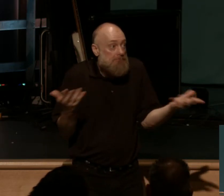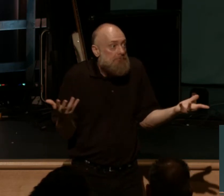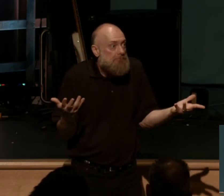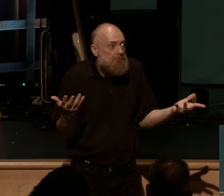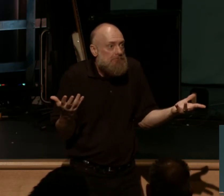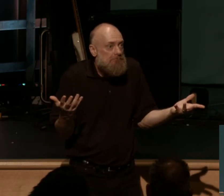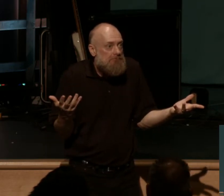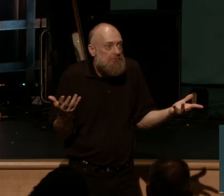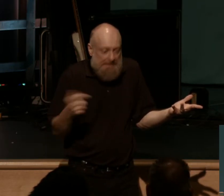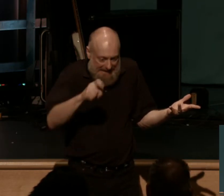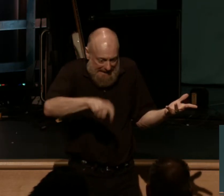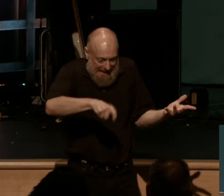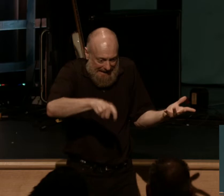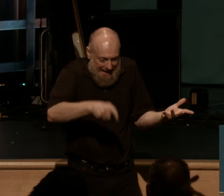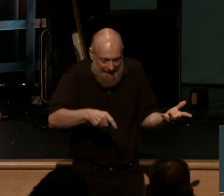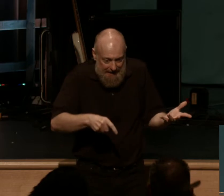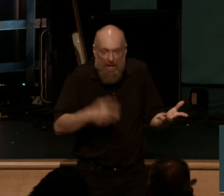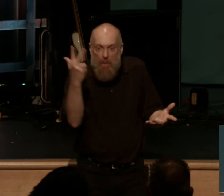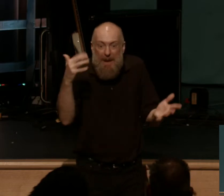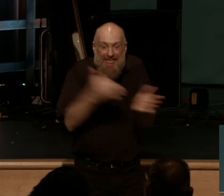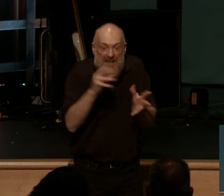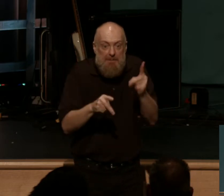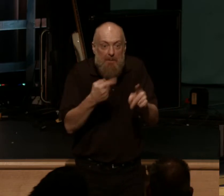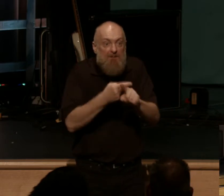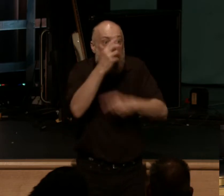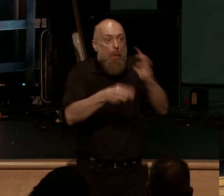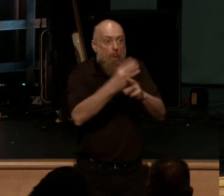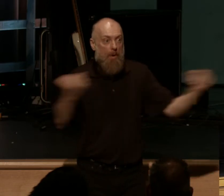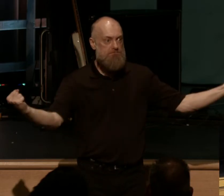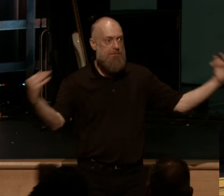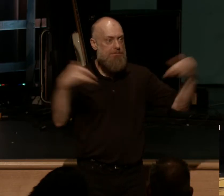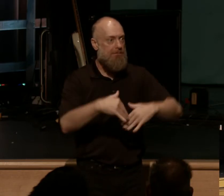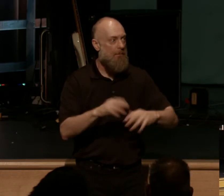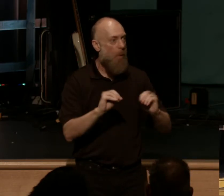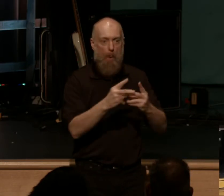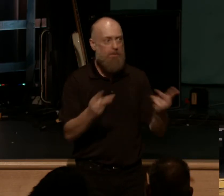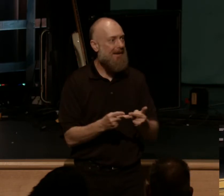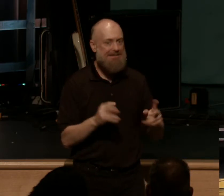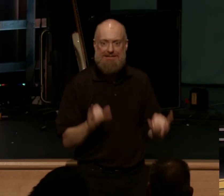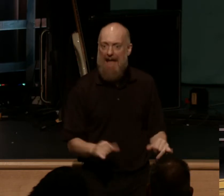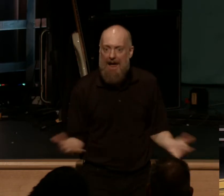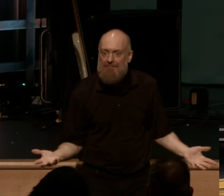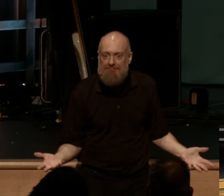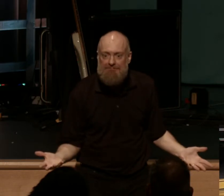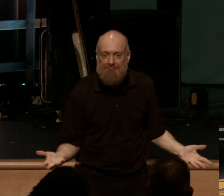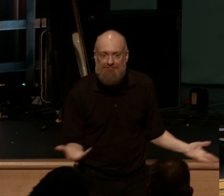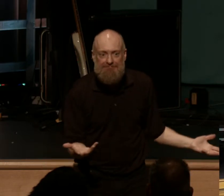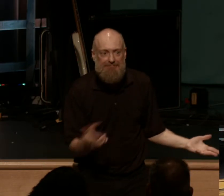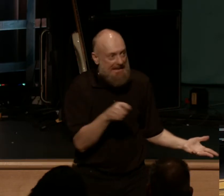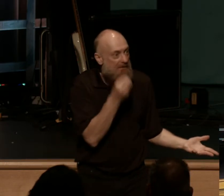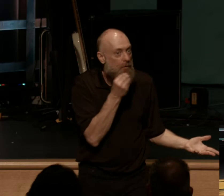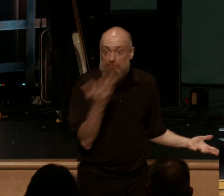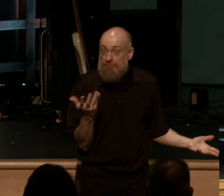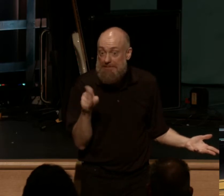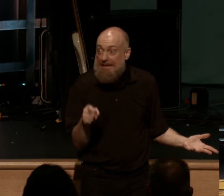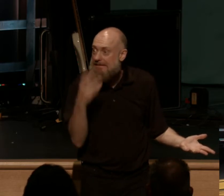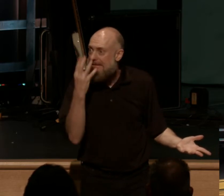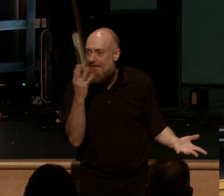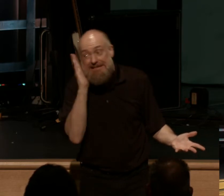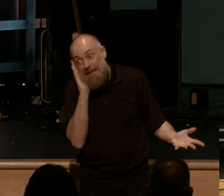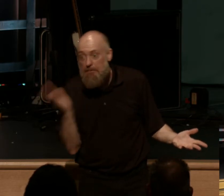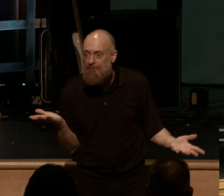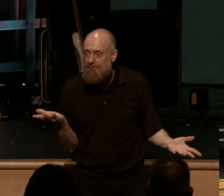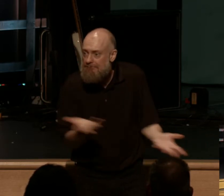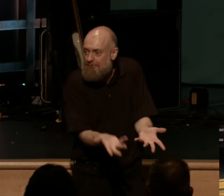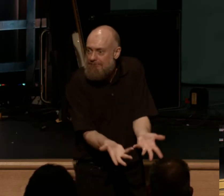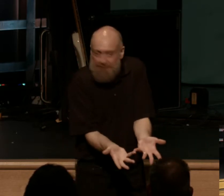a major need. You have 3,000 people without a place to stay for very long and needs food. And so that the community